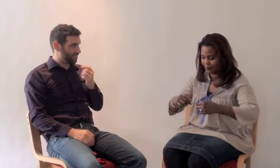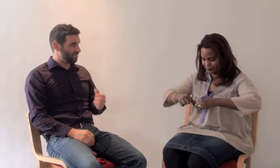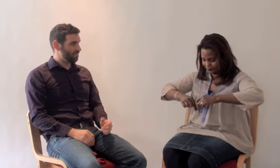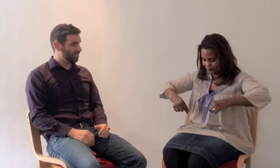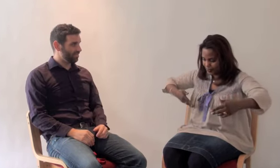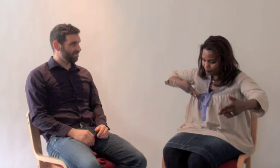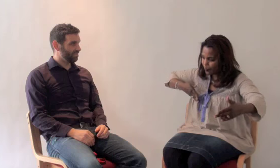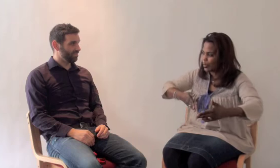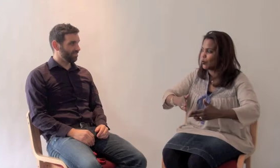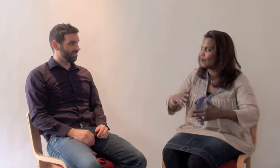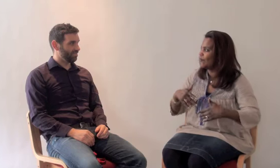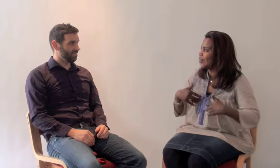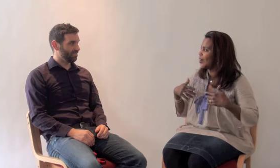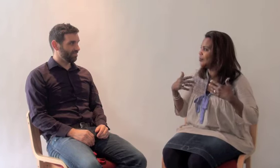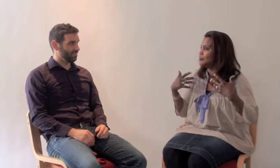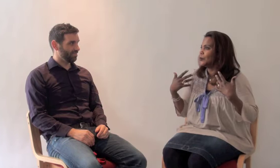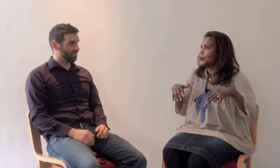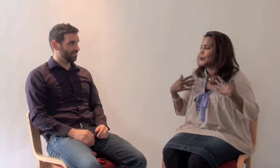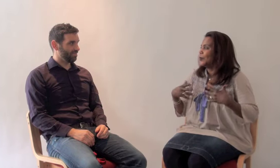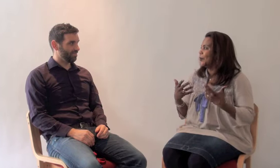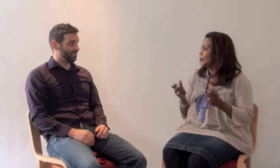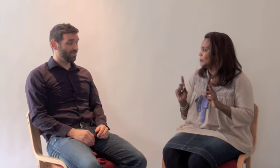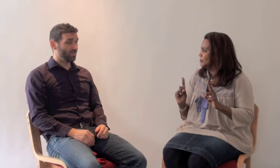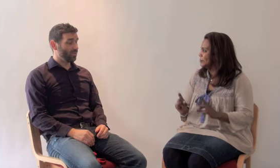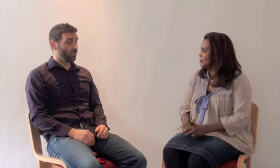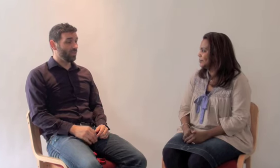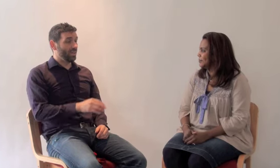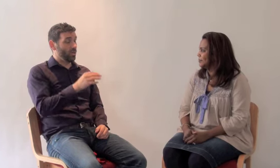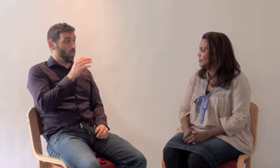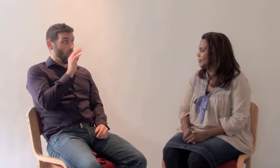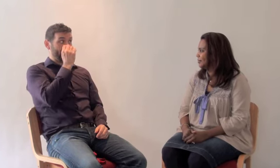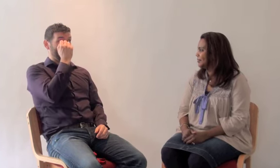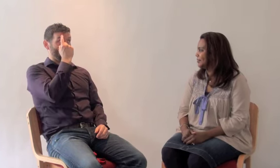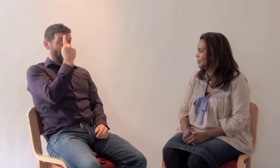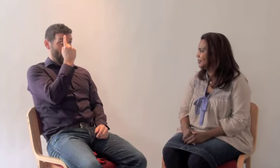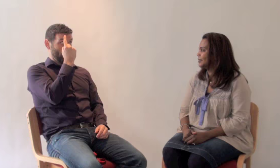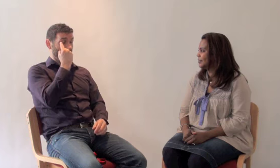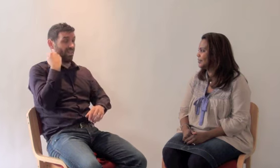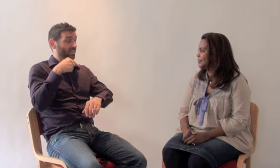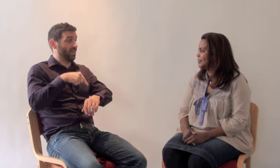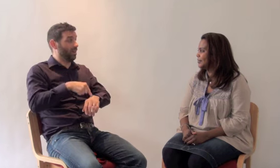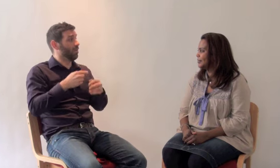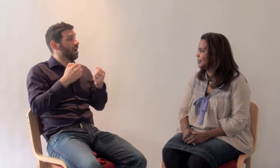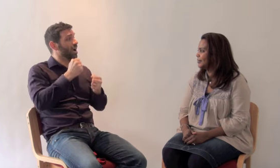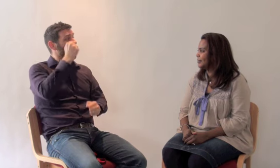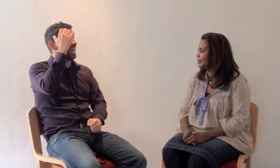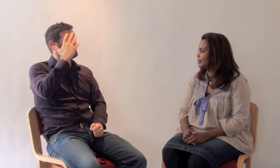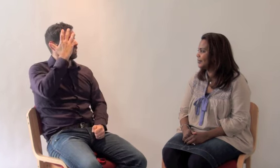So when you actually crossed the finishing line, how did you feel? I mean, what was the emotion running through you? Well, one thing that